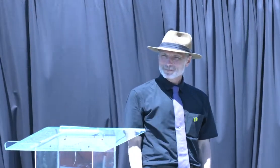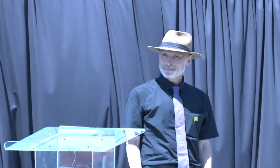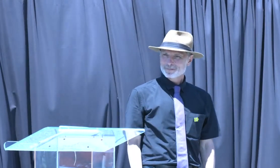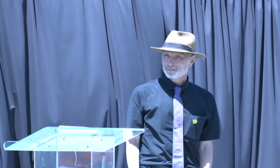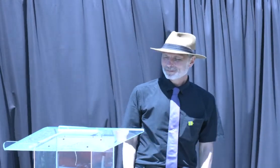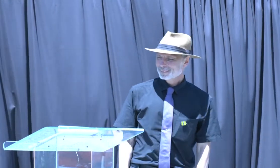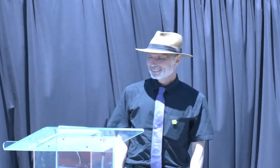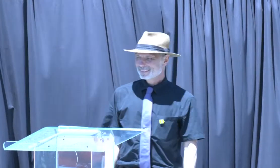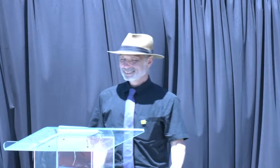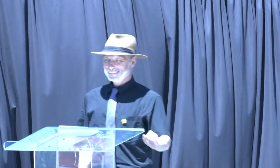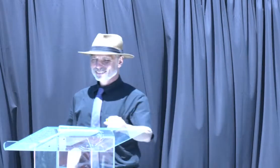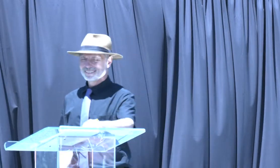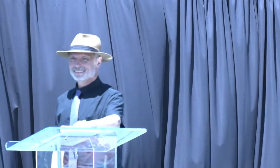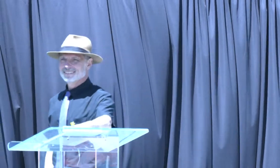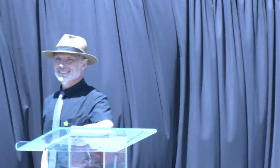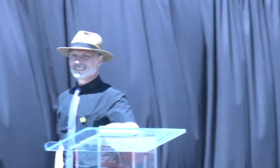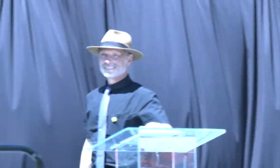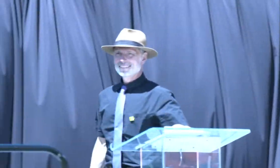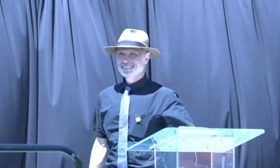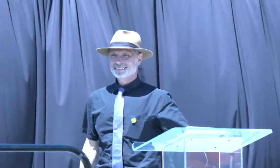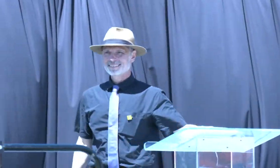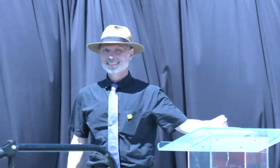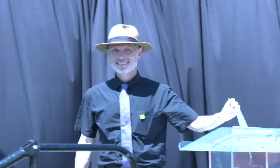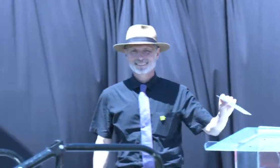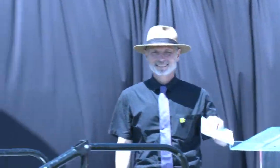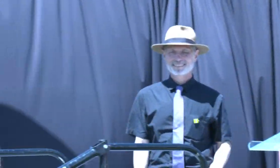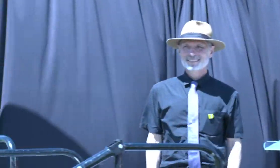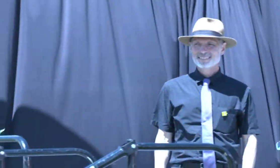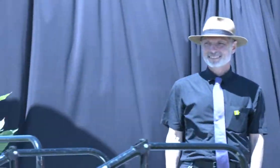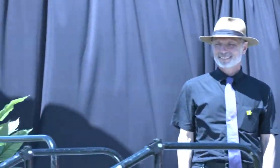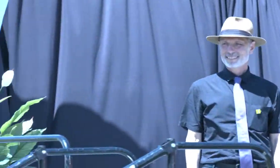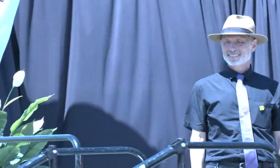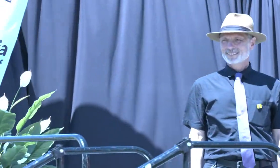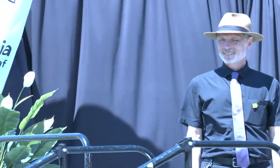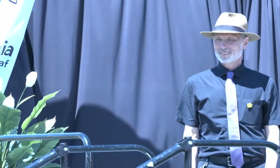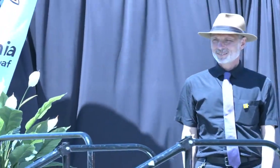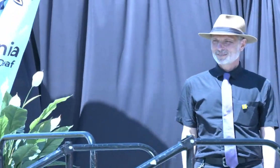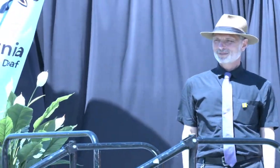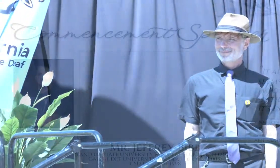rest of you, and that would be Mr. Jeffrey Bibb. Could you please step forward?